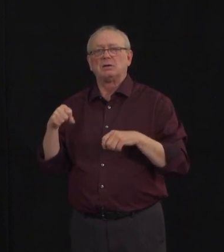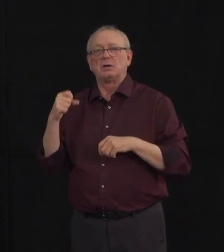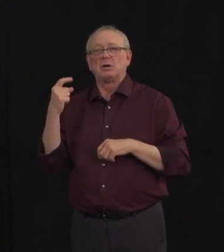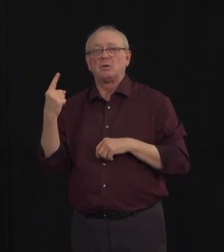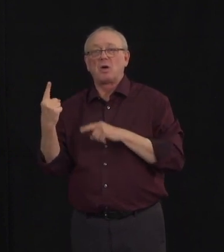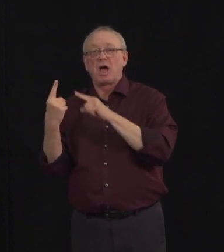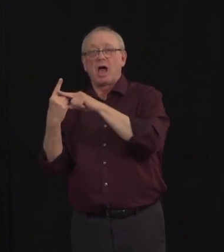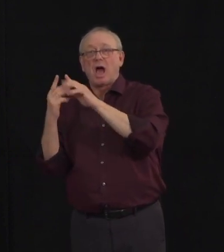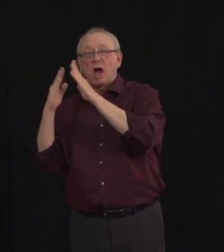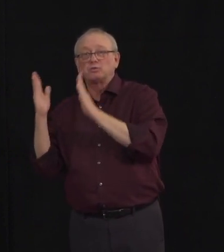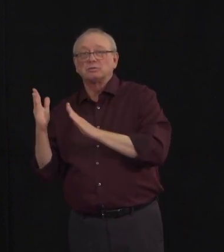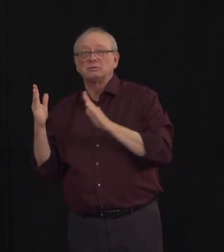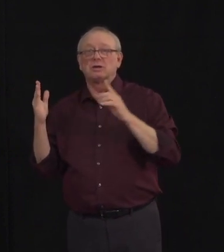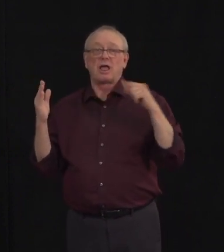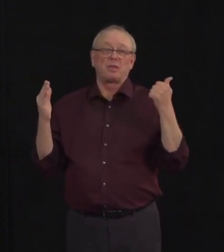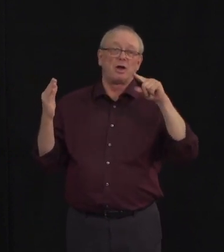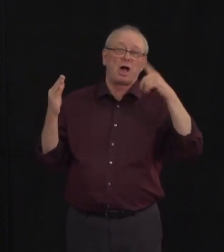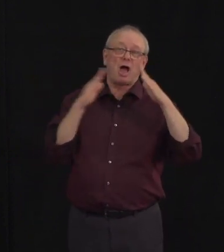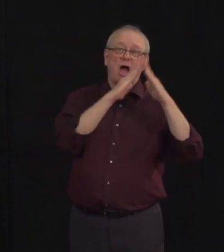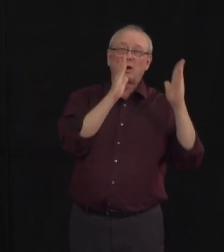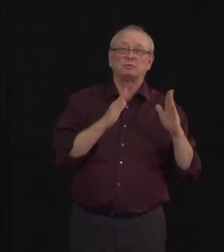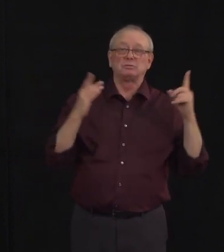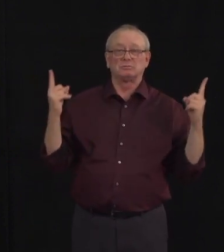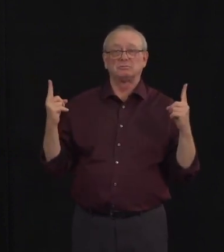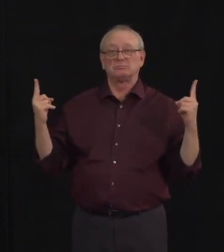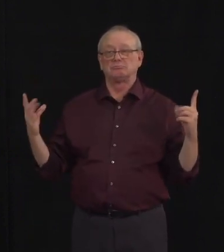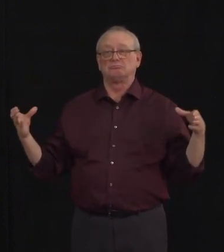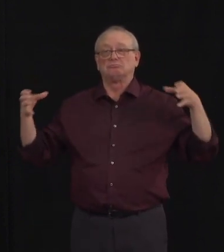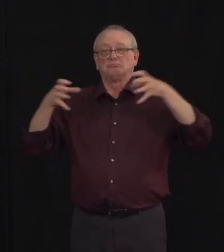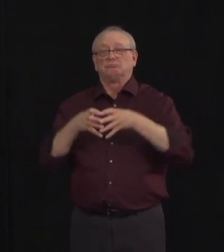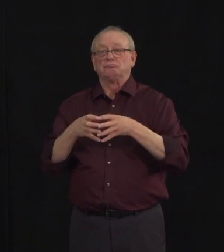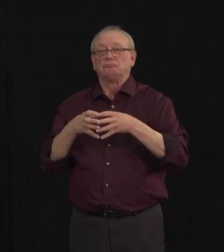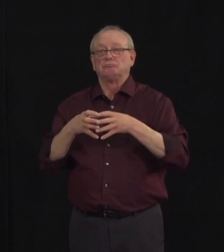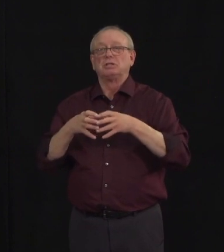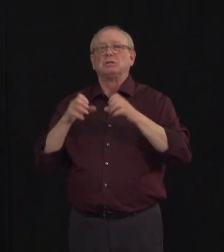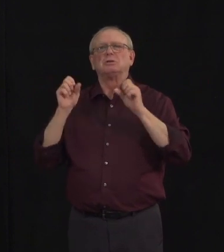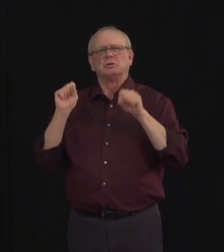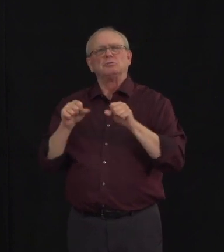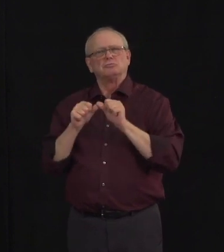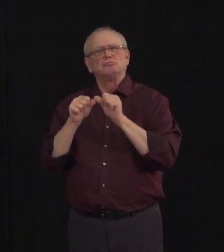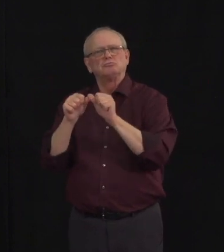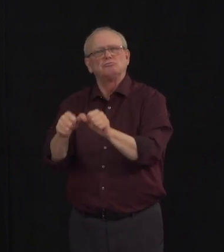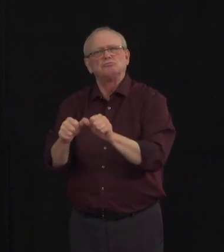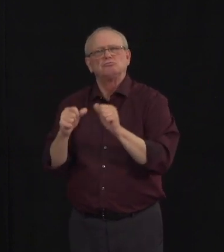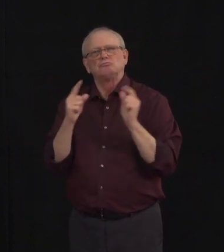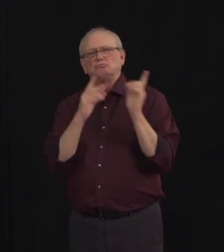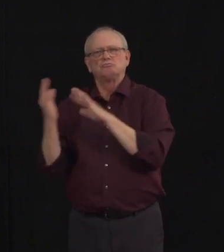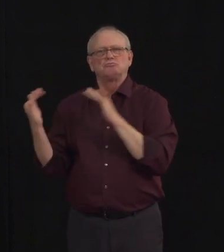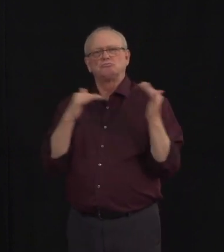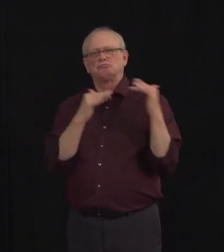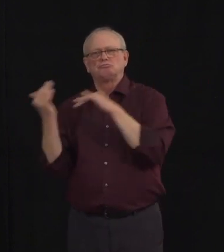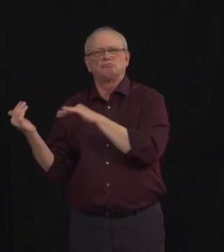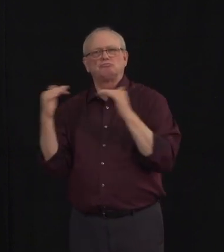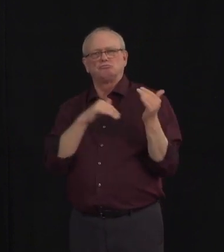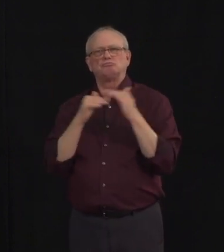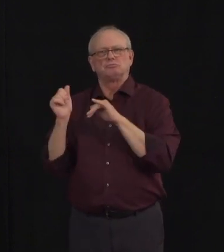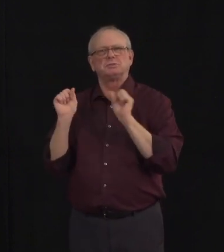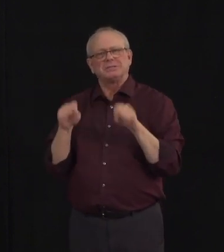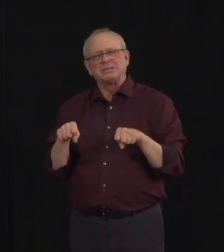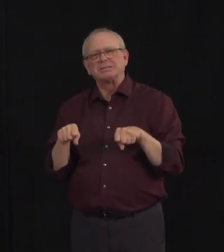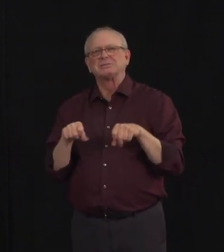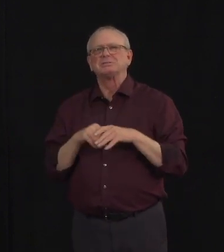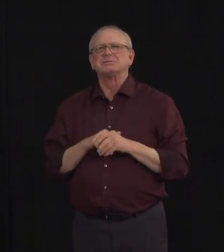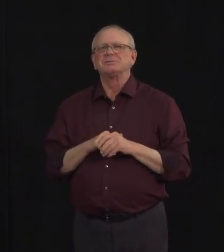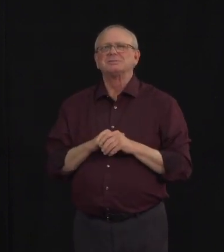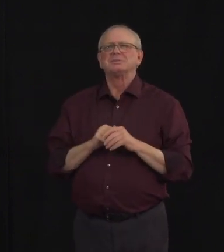2 households, and that concept still stands. The second, so that would be with respect to choosing a small